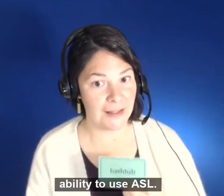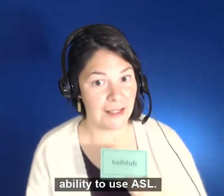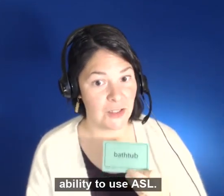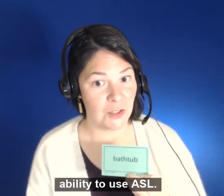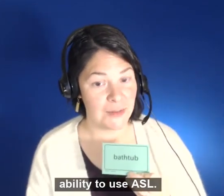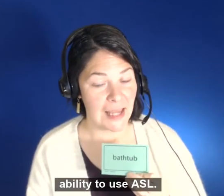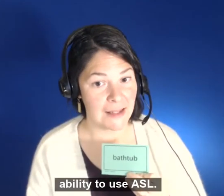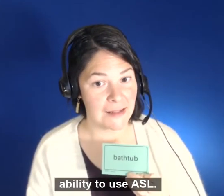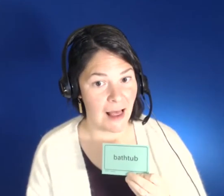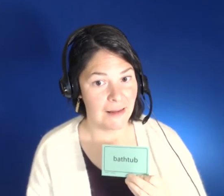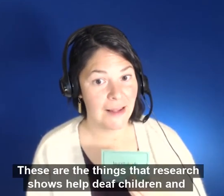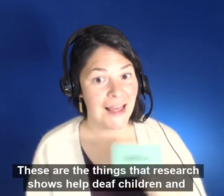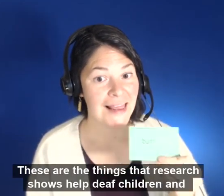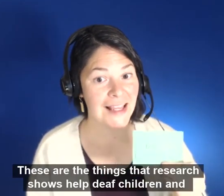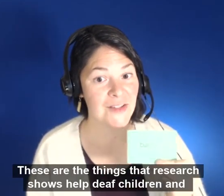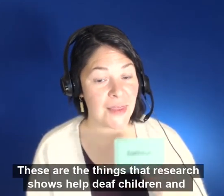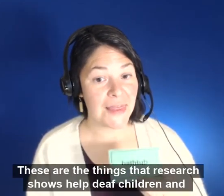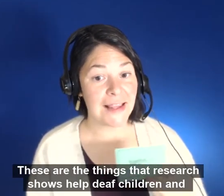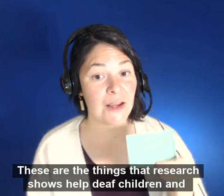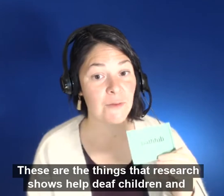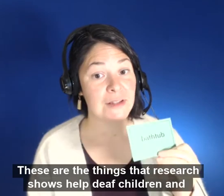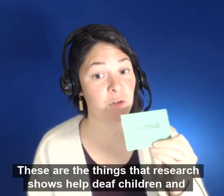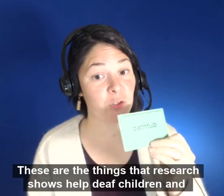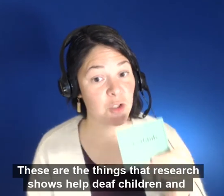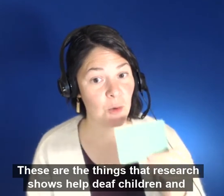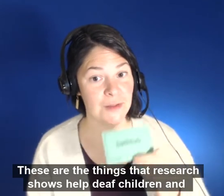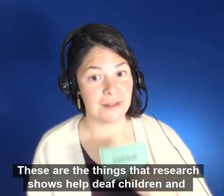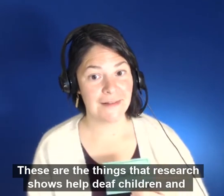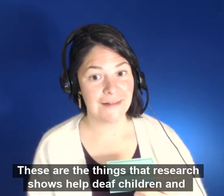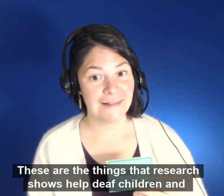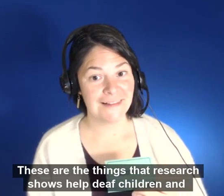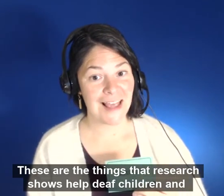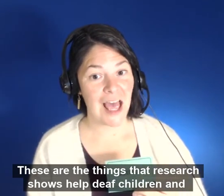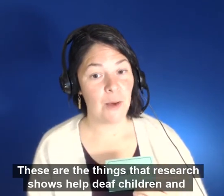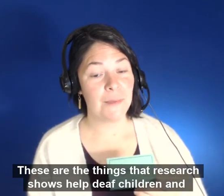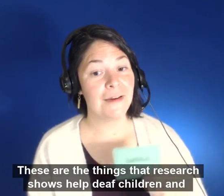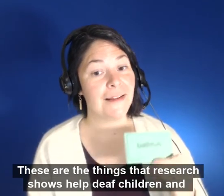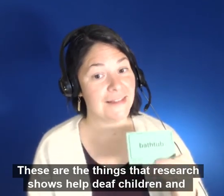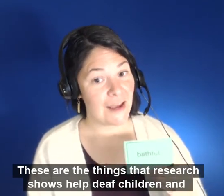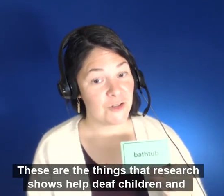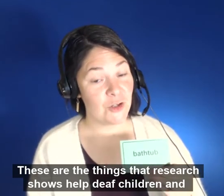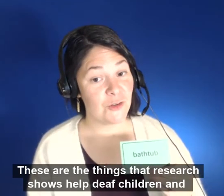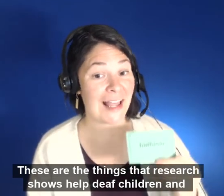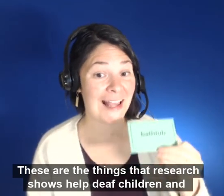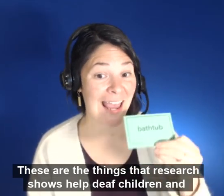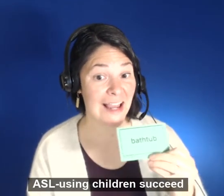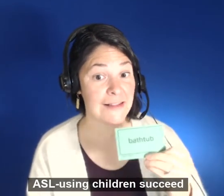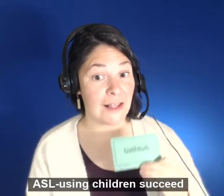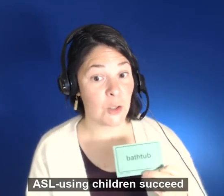ability to use ASL. These are the things that research shows help deaf children and ASL